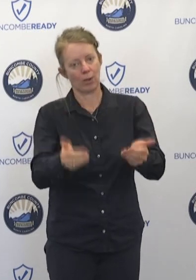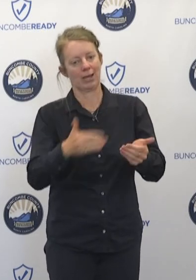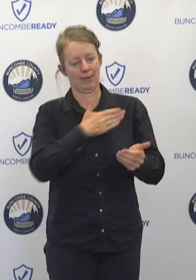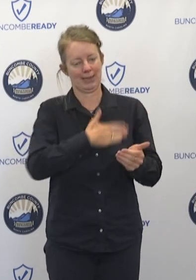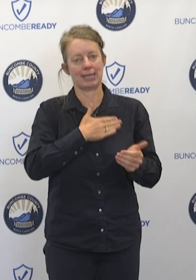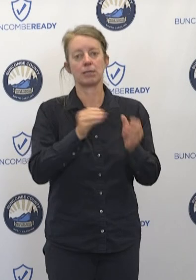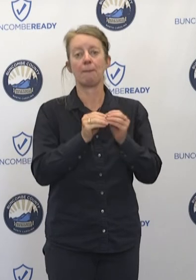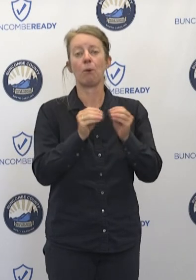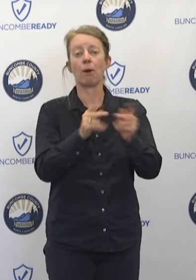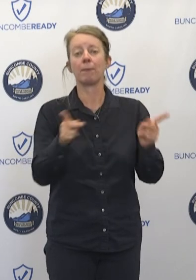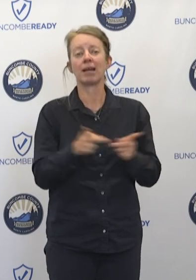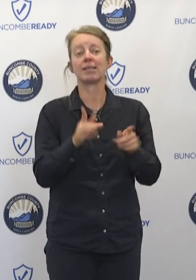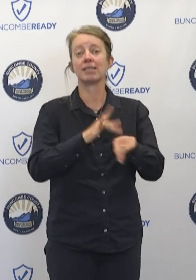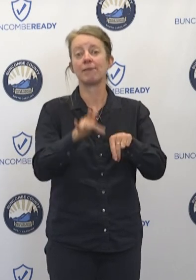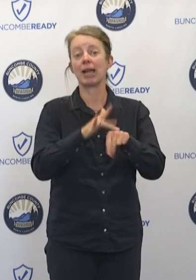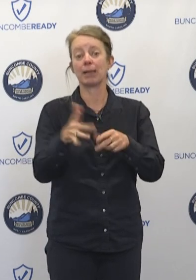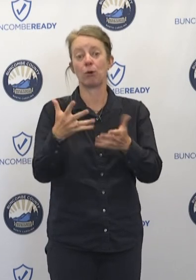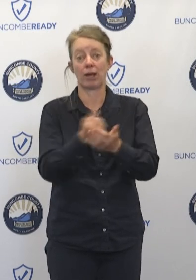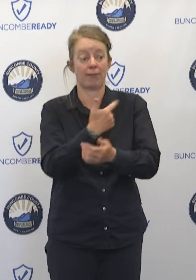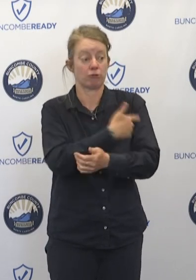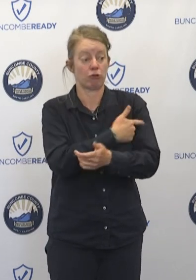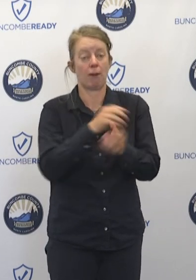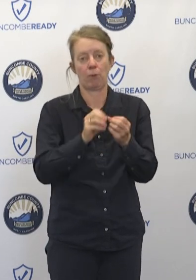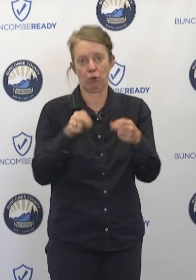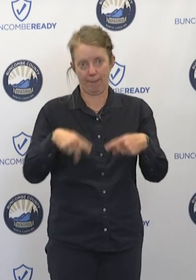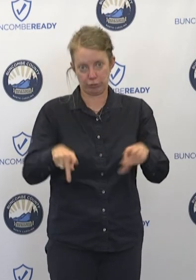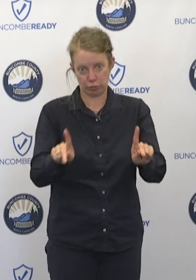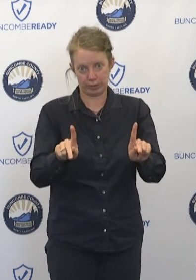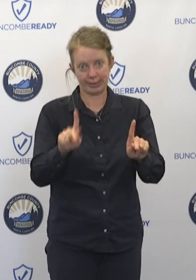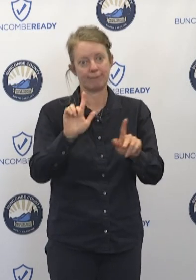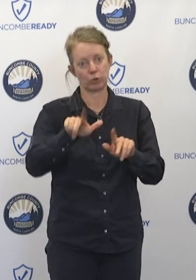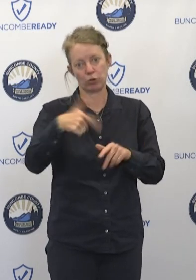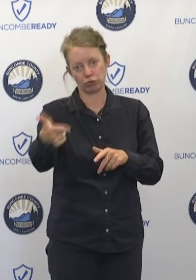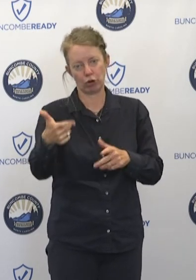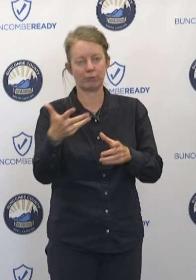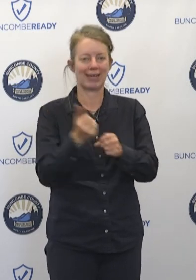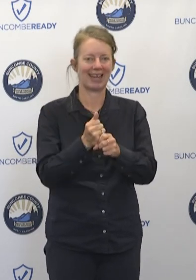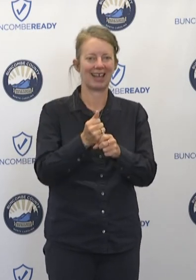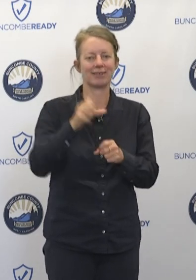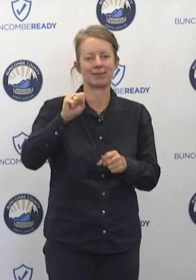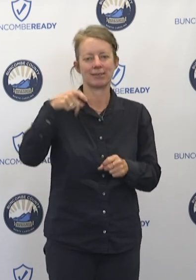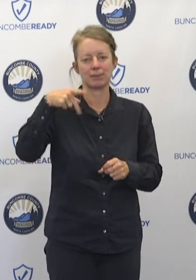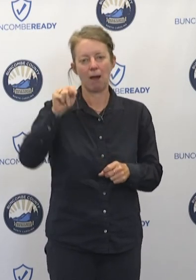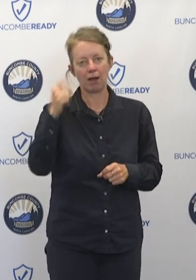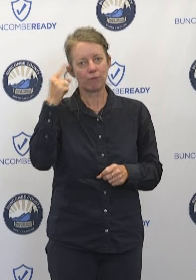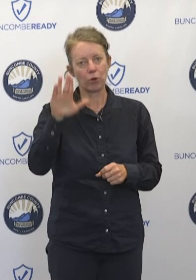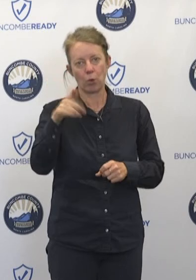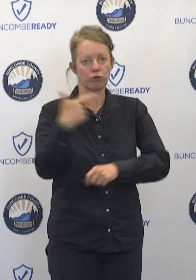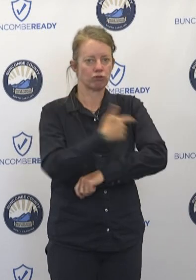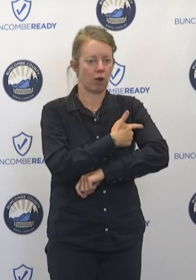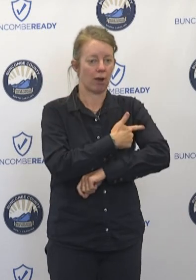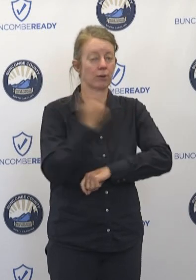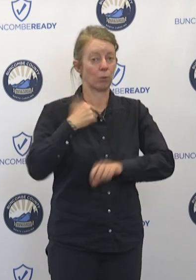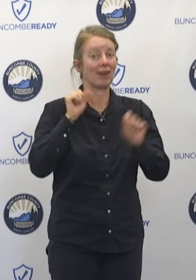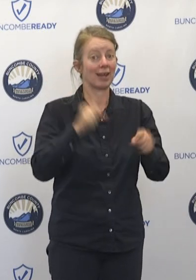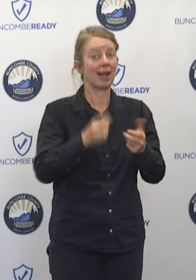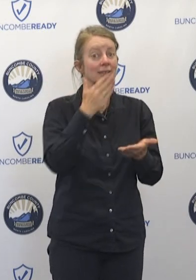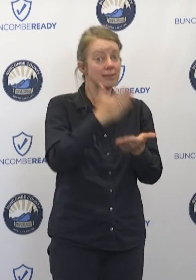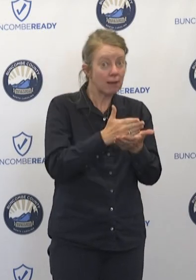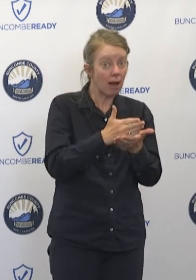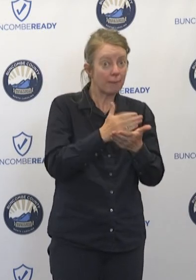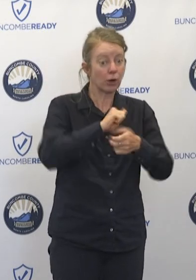in our community, there is more opportunity to get a spot for your shot. We can stop COVID-19 by using